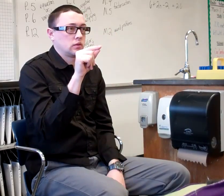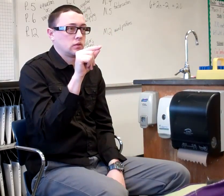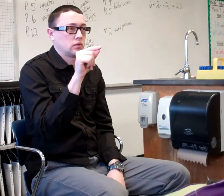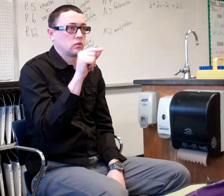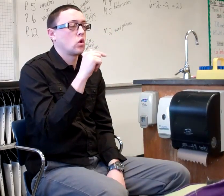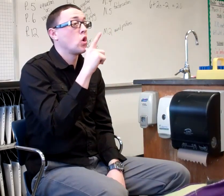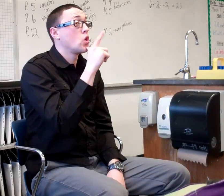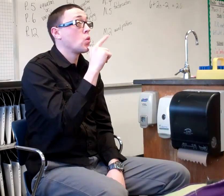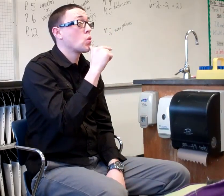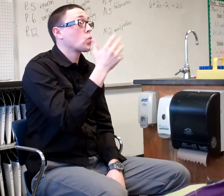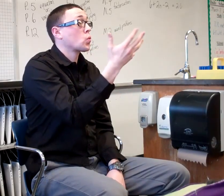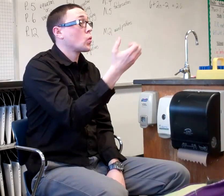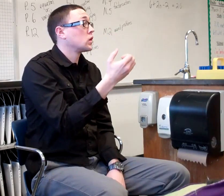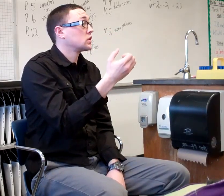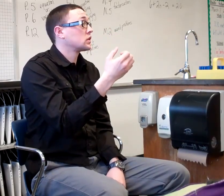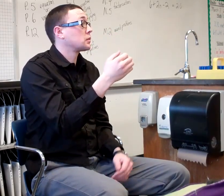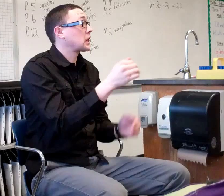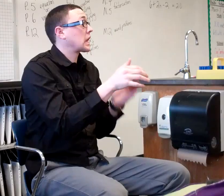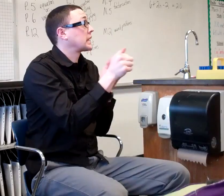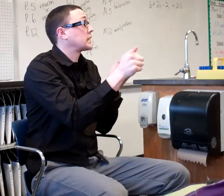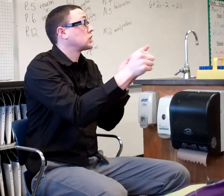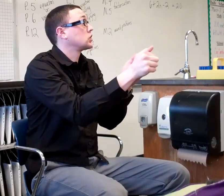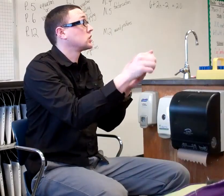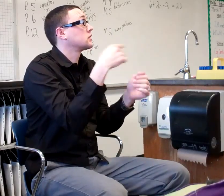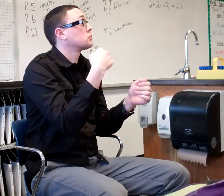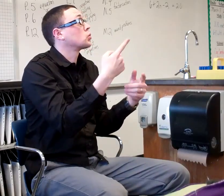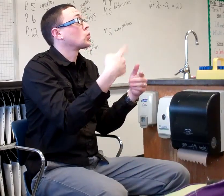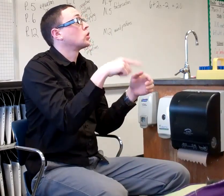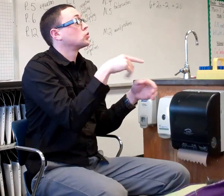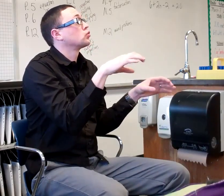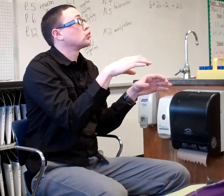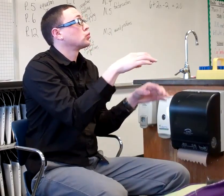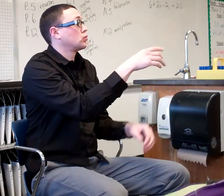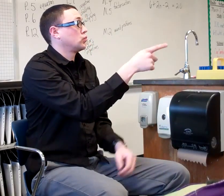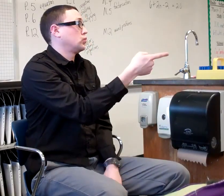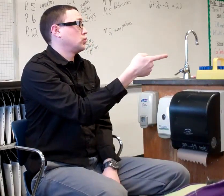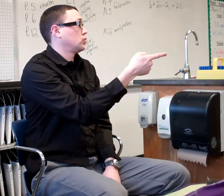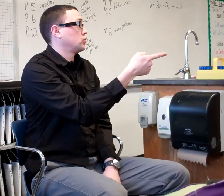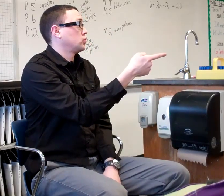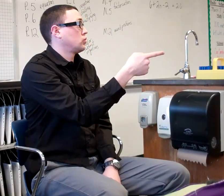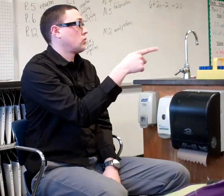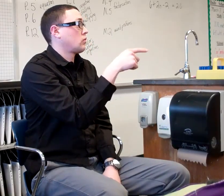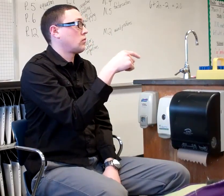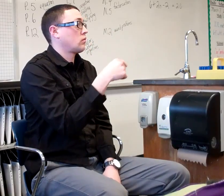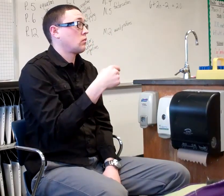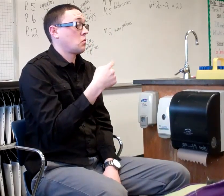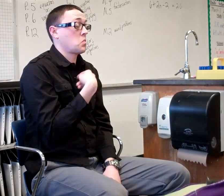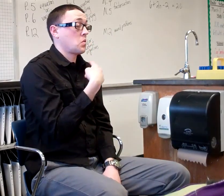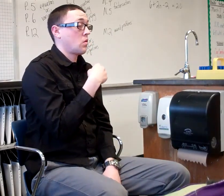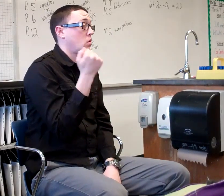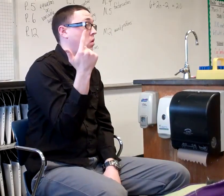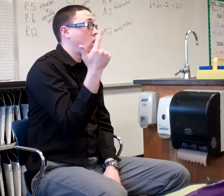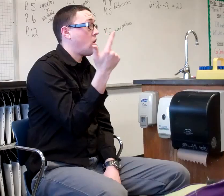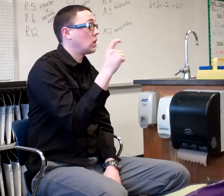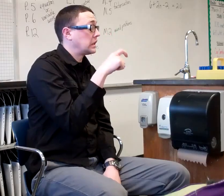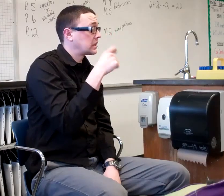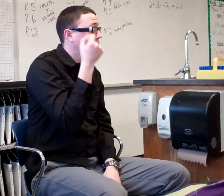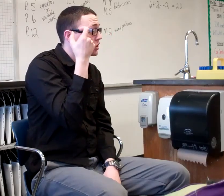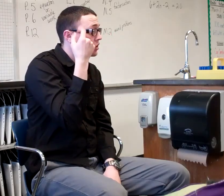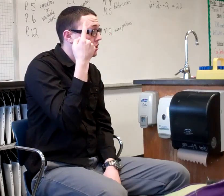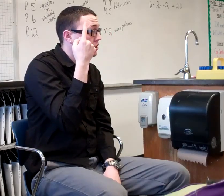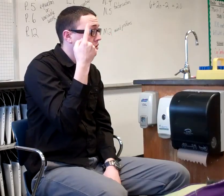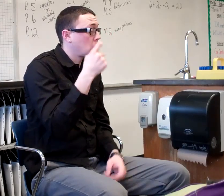Who wants to be a leader and tell me what you're going to do here? Because we all have to understand problem solving